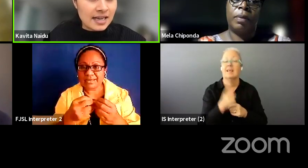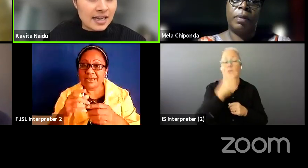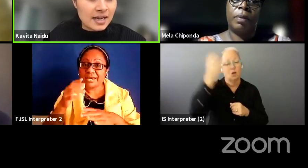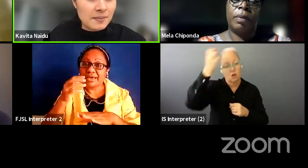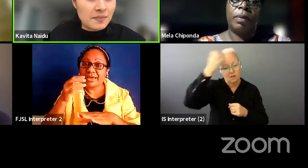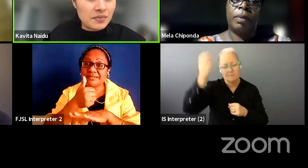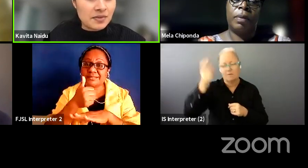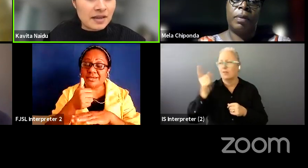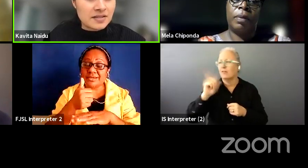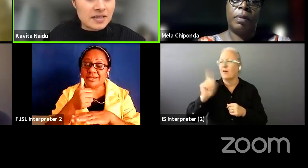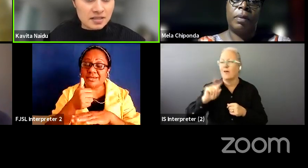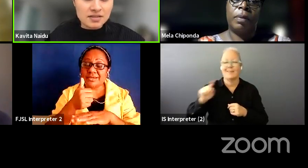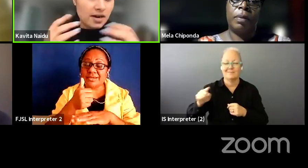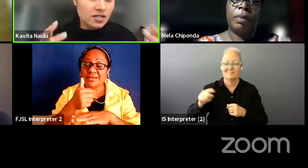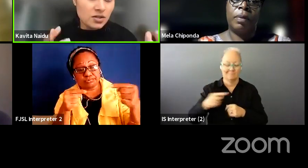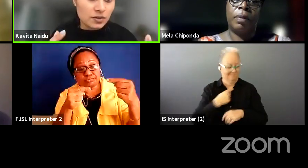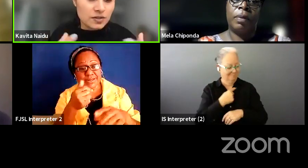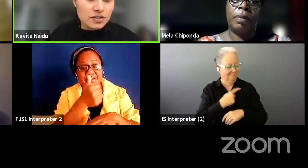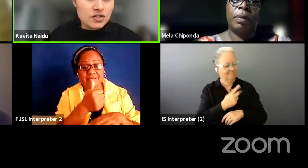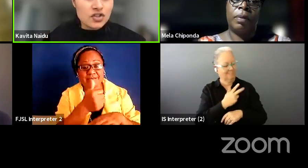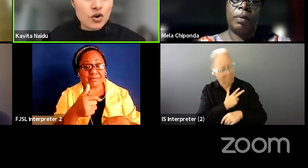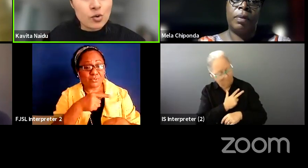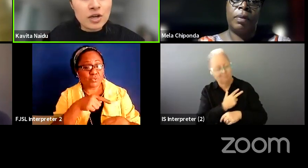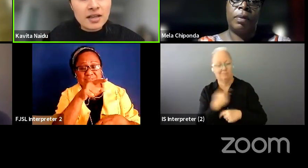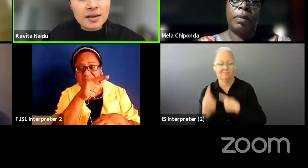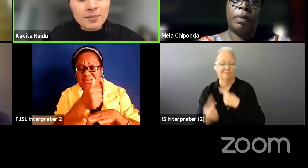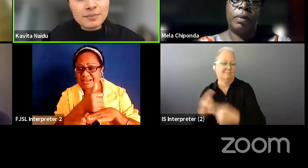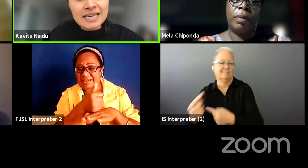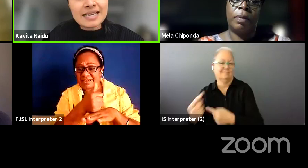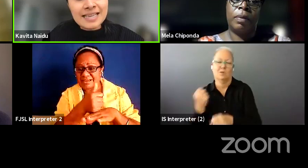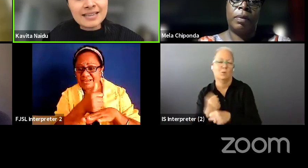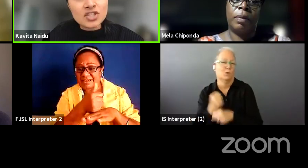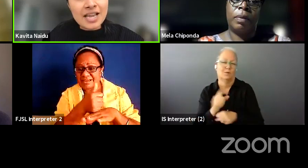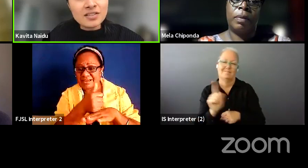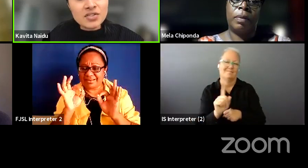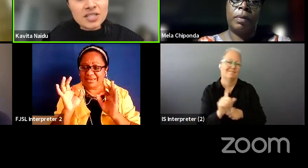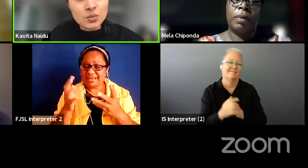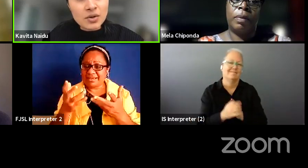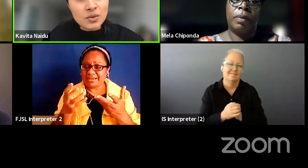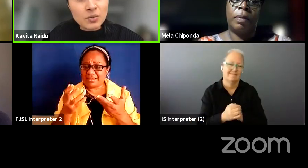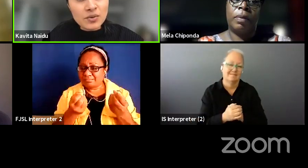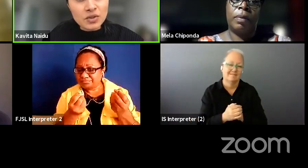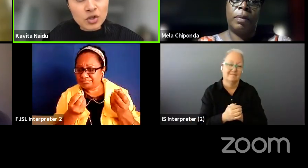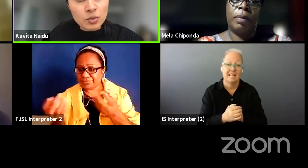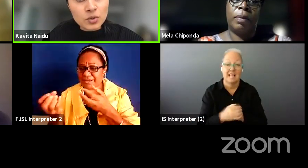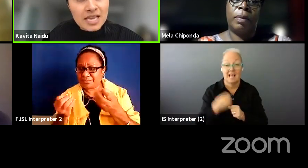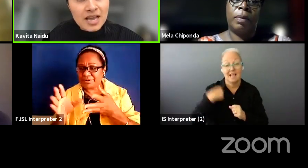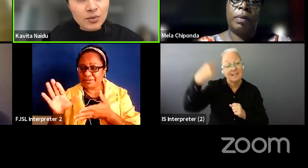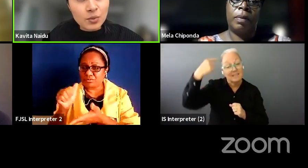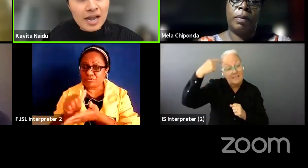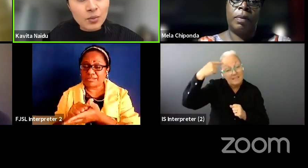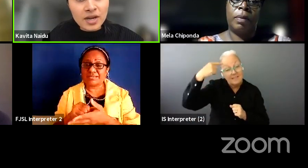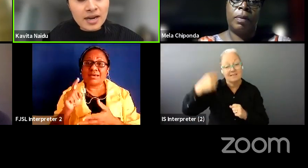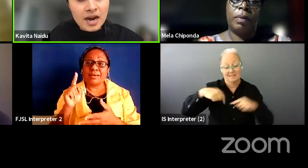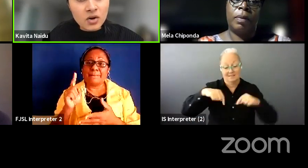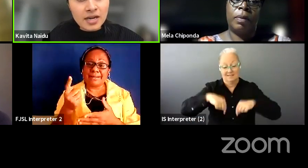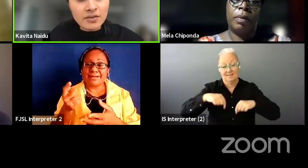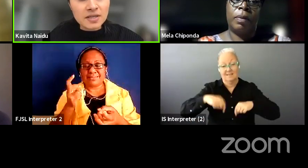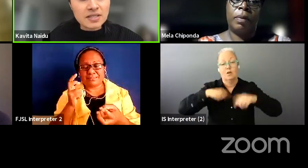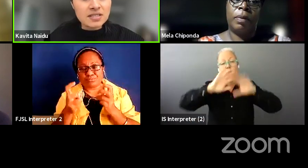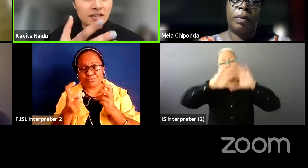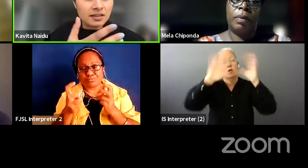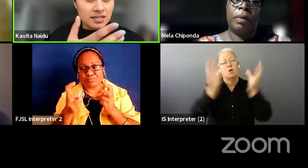rights as rights holders. So, but again, the challenge is we're in the global South where